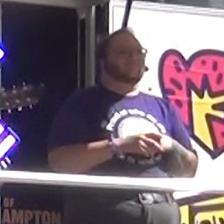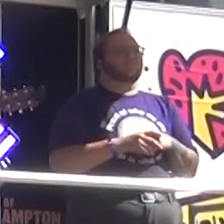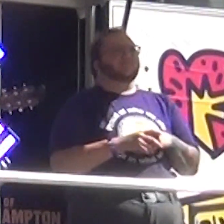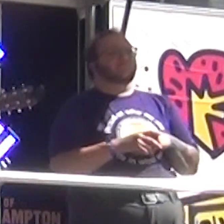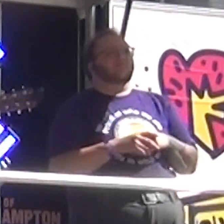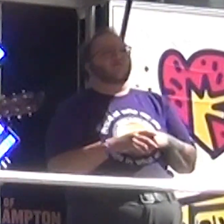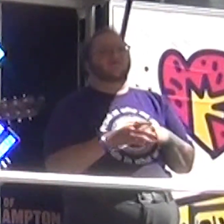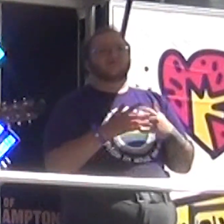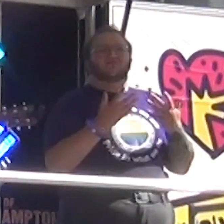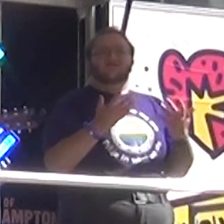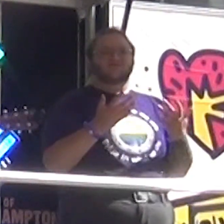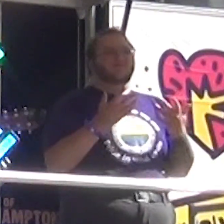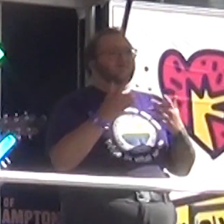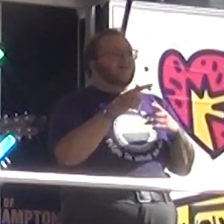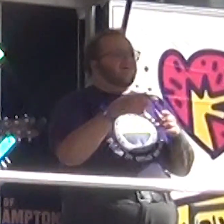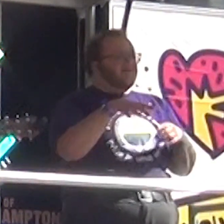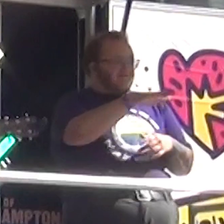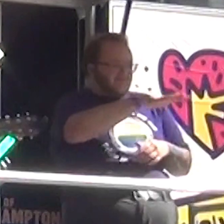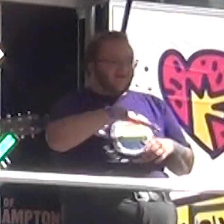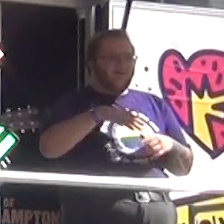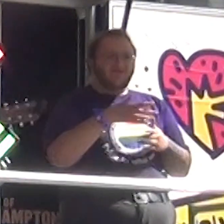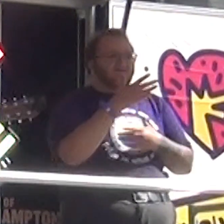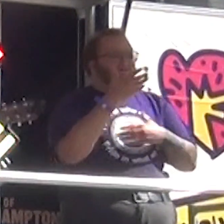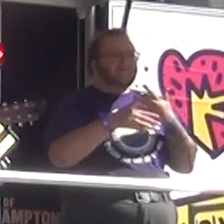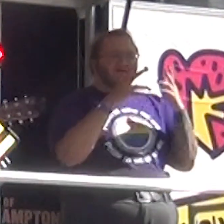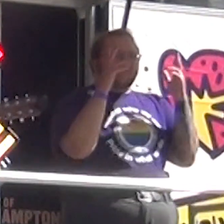This place never sleeps.